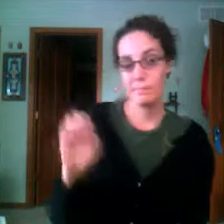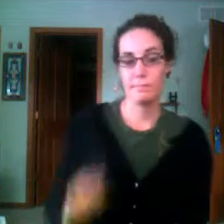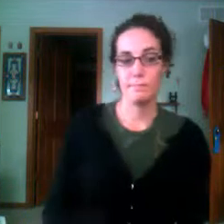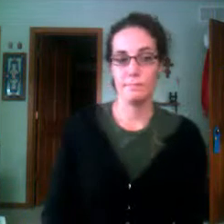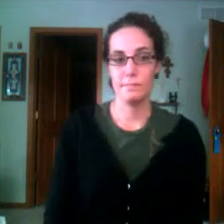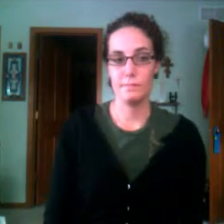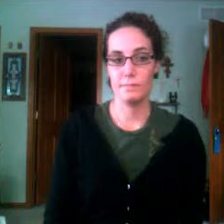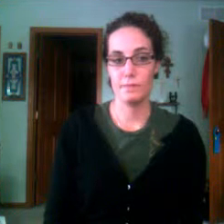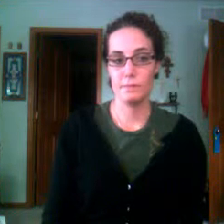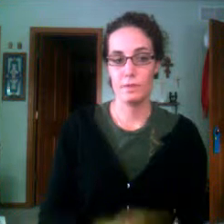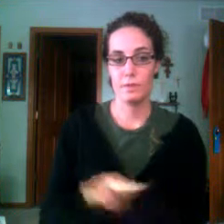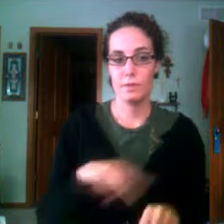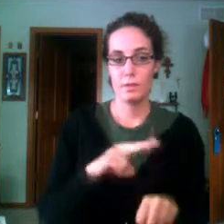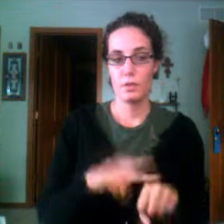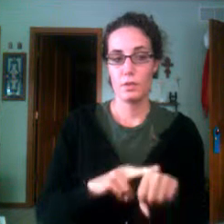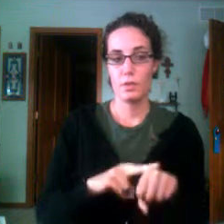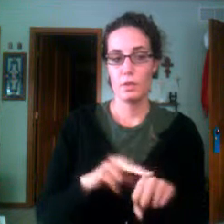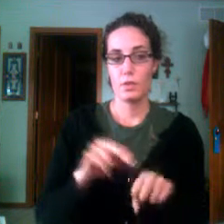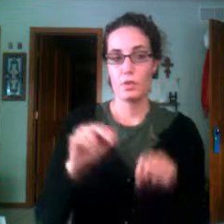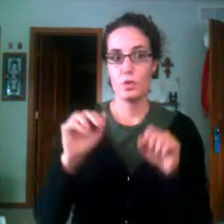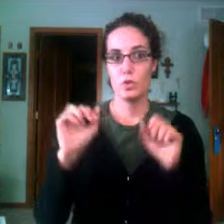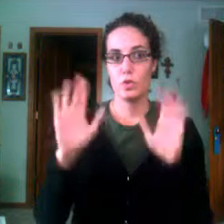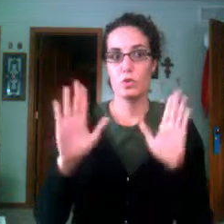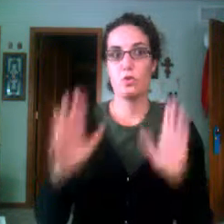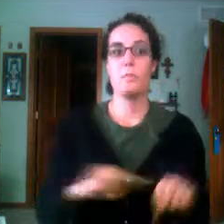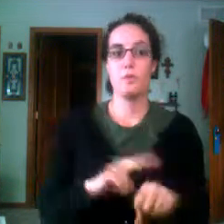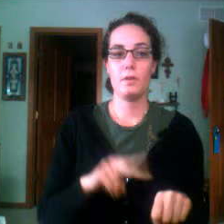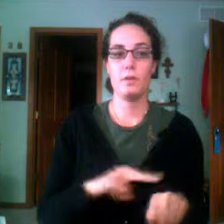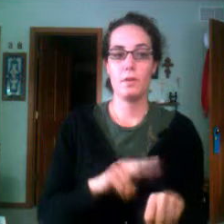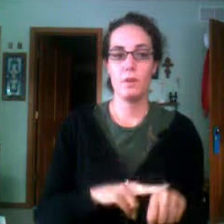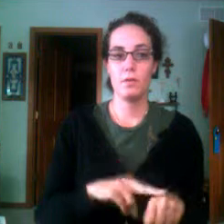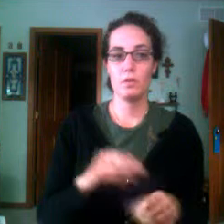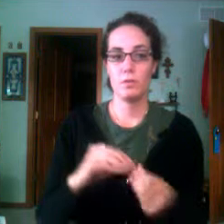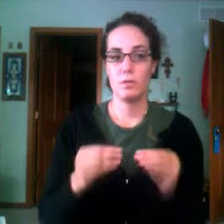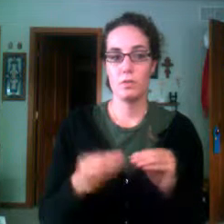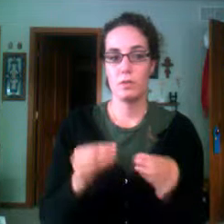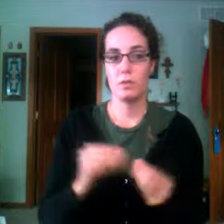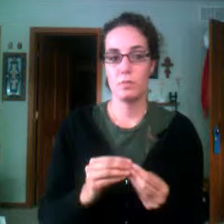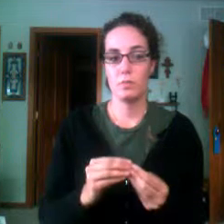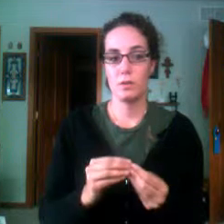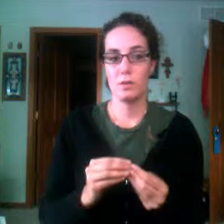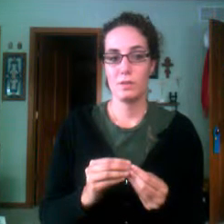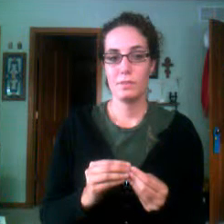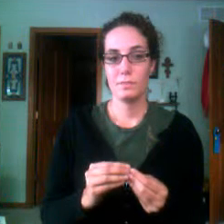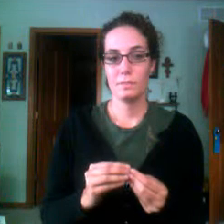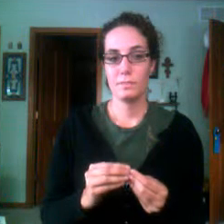natural exponential number. That will be covered again in detail in another lecture.